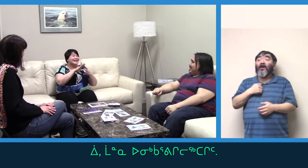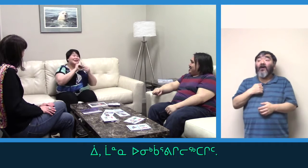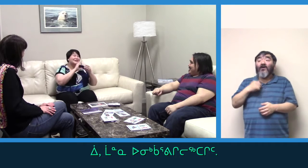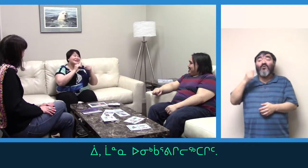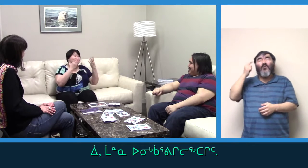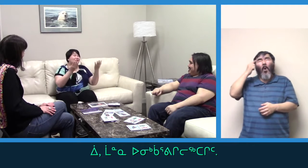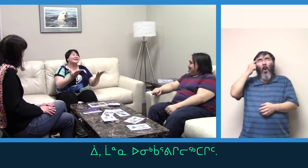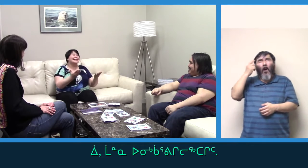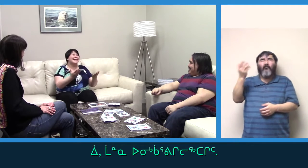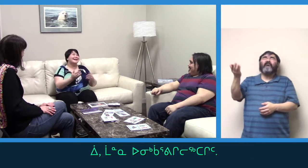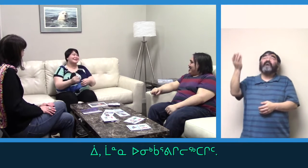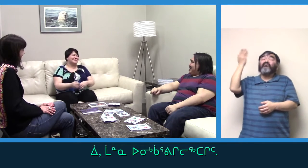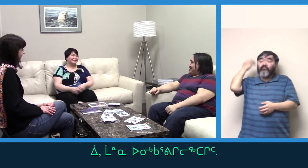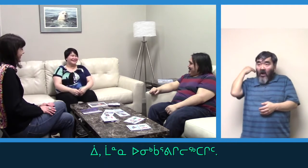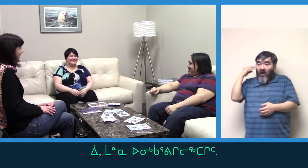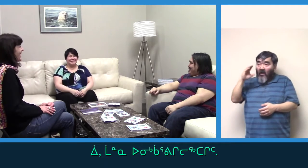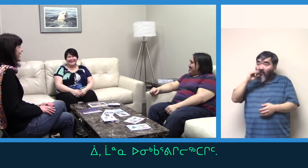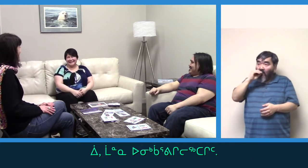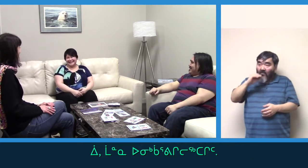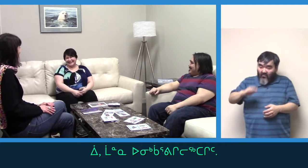I'm telling you the story now.